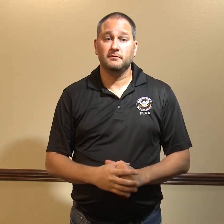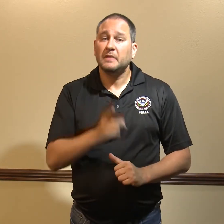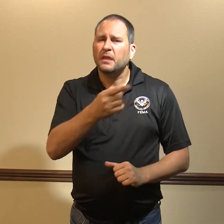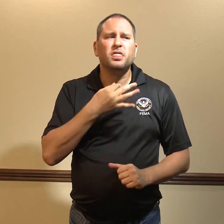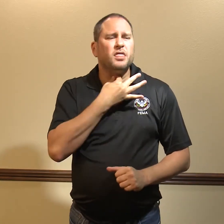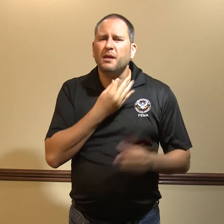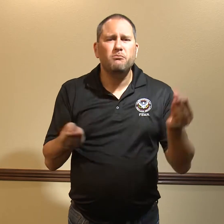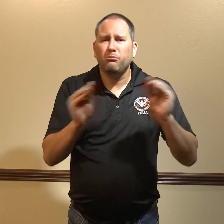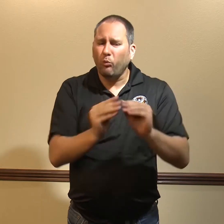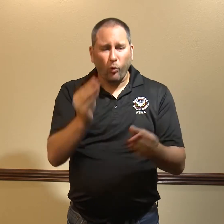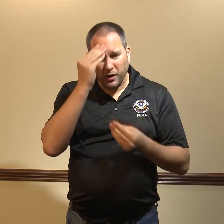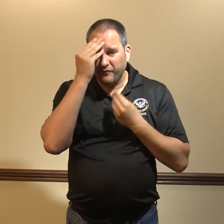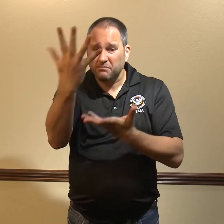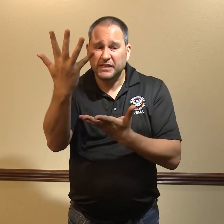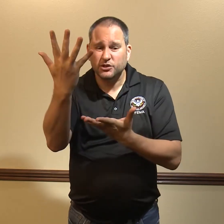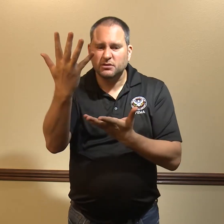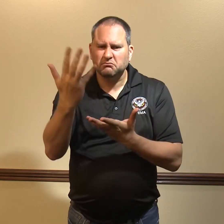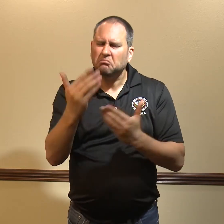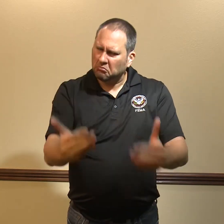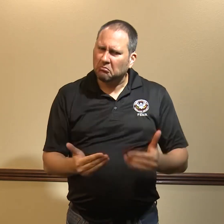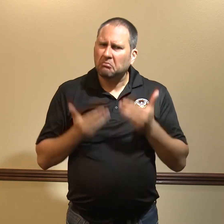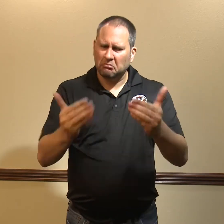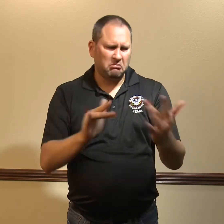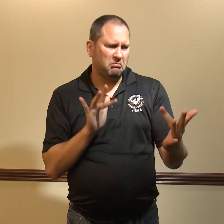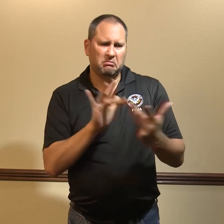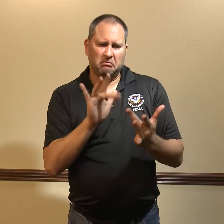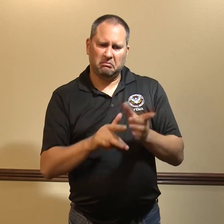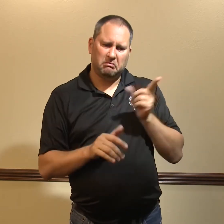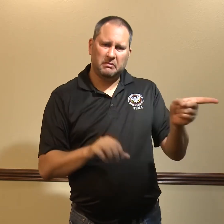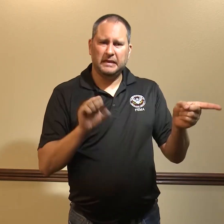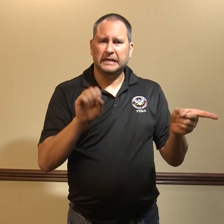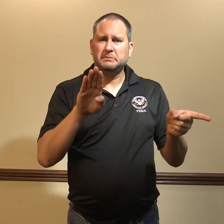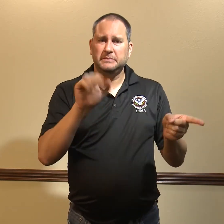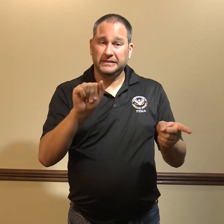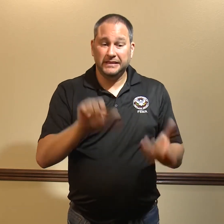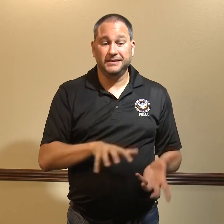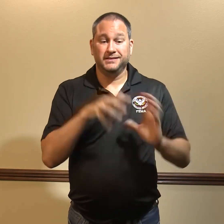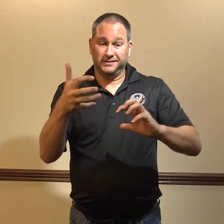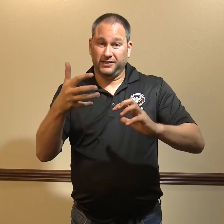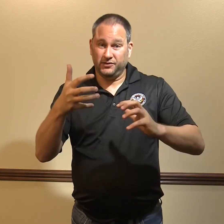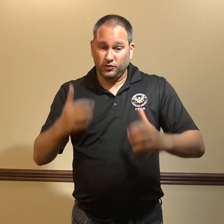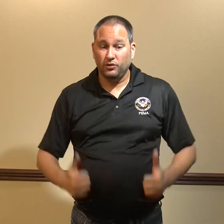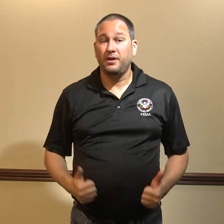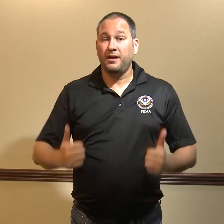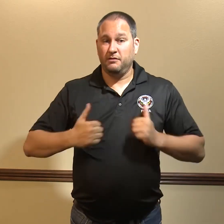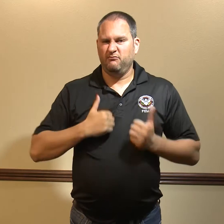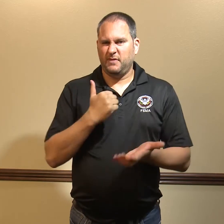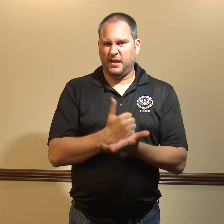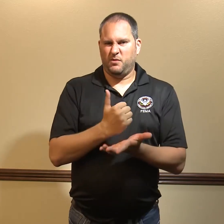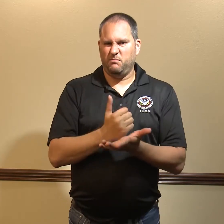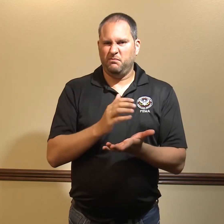For more information, applicants may contact SBA's Disaster Assistance Customer Service Center by calling